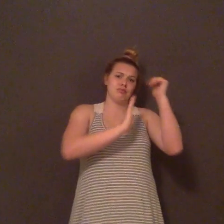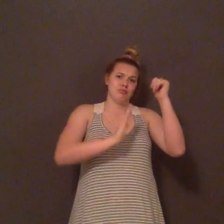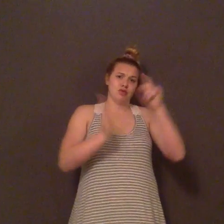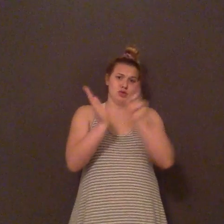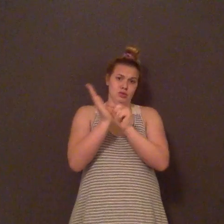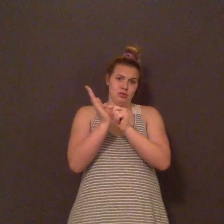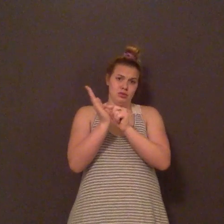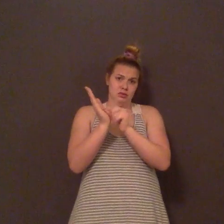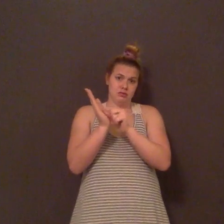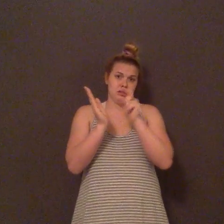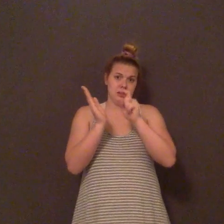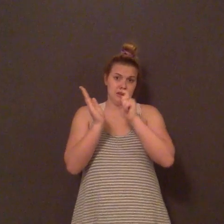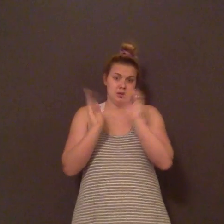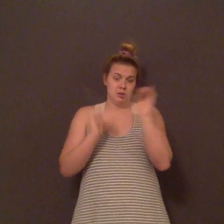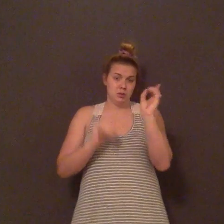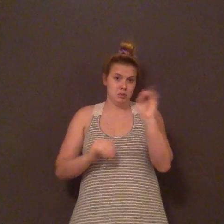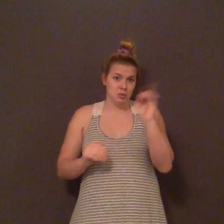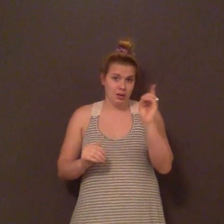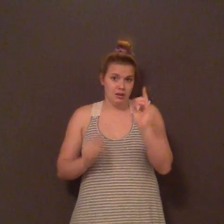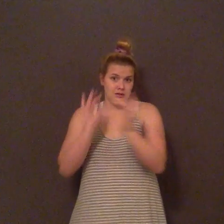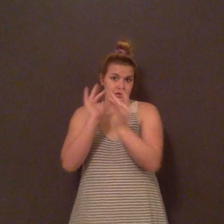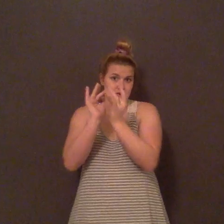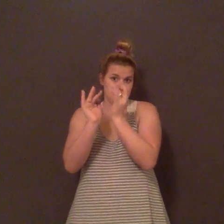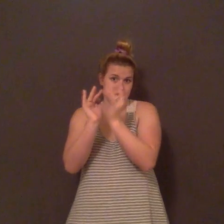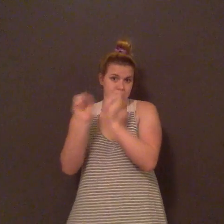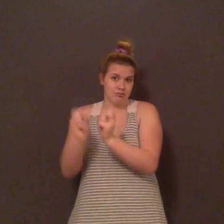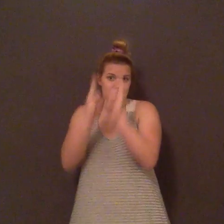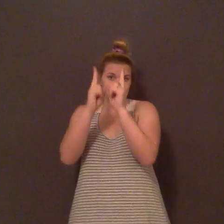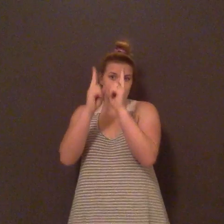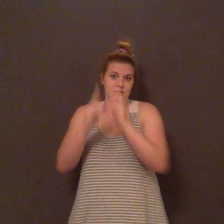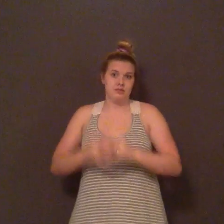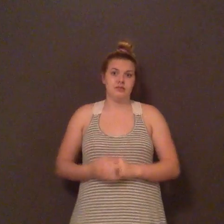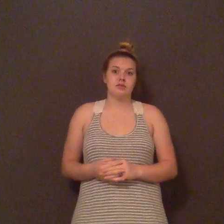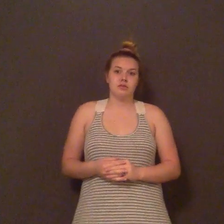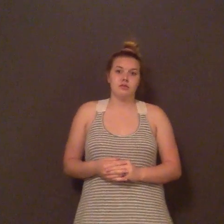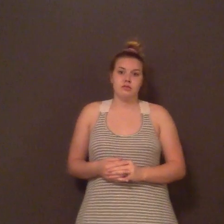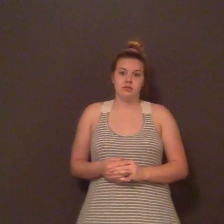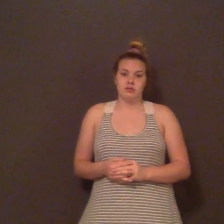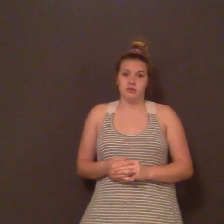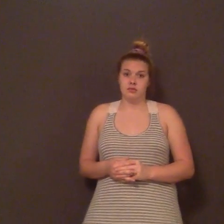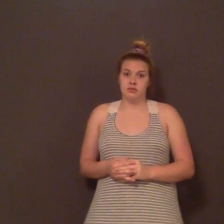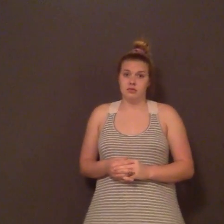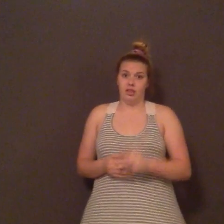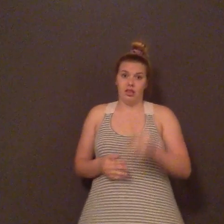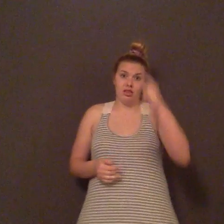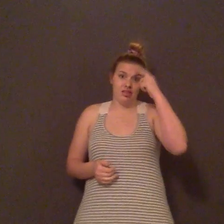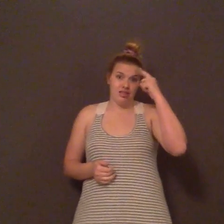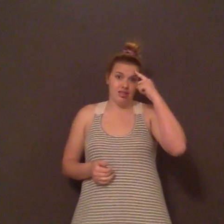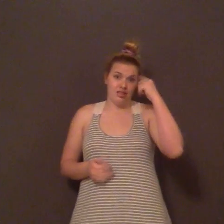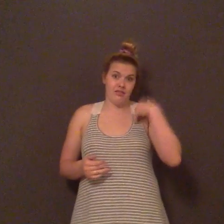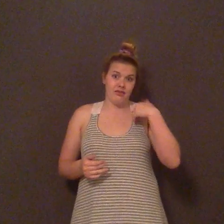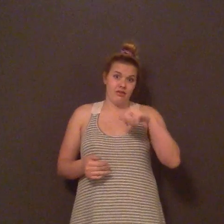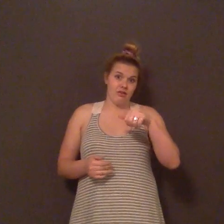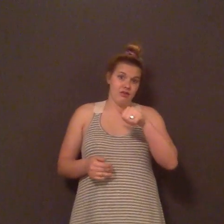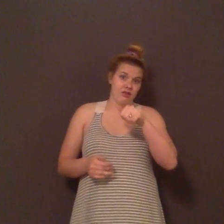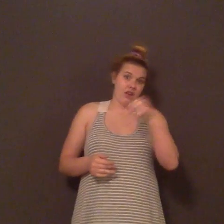onto our website. All right, I think I can handle that. Shane, I think there's more newspapers than just this. Huh? That's